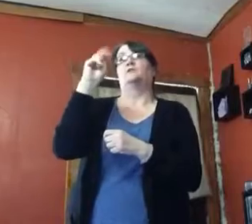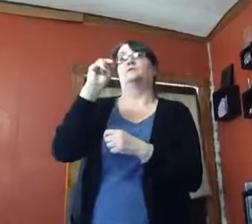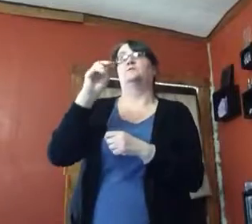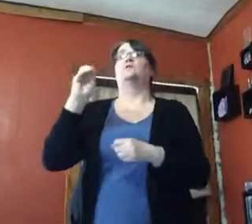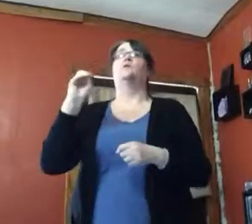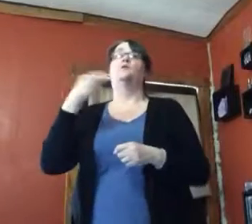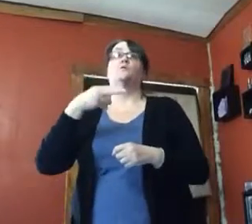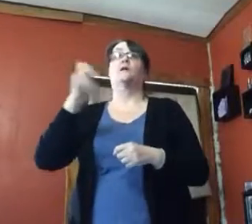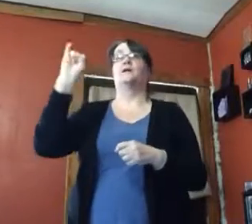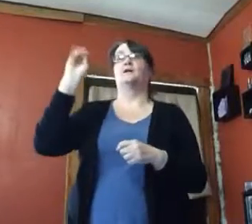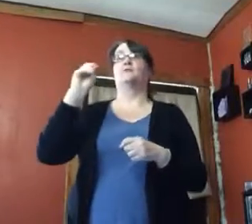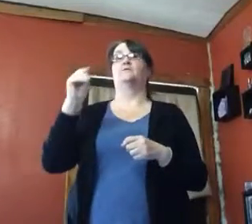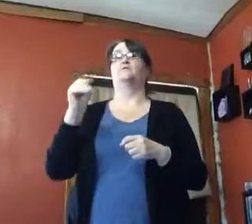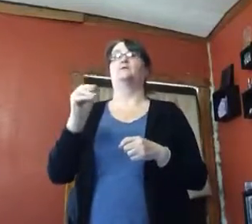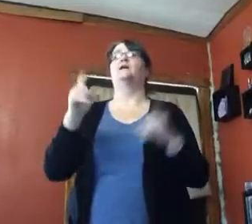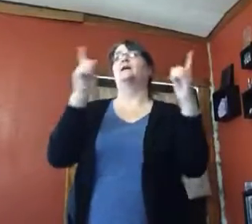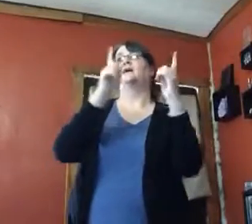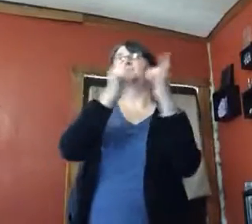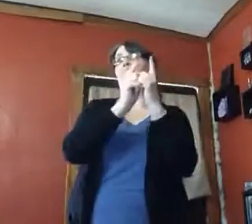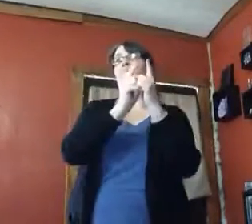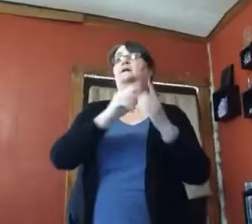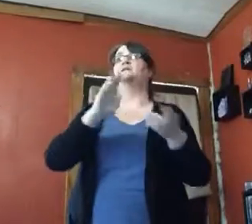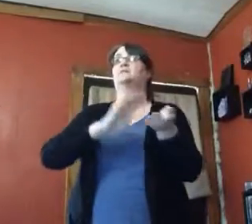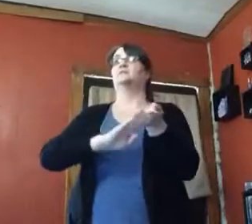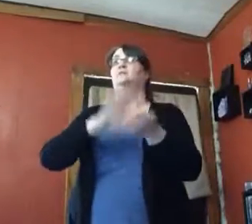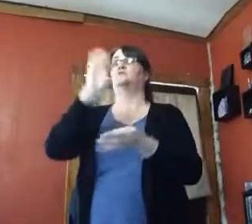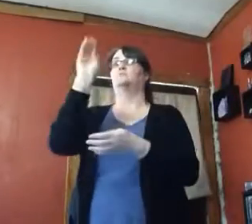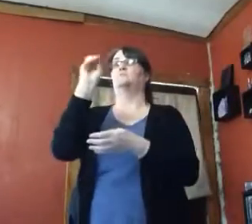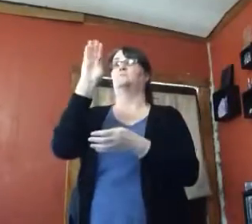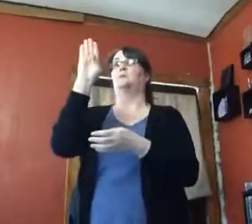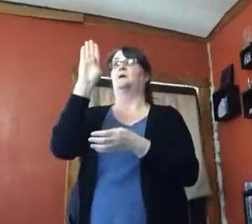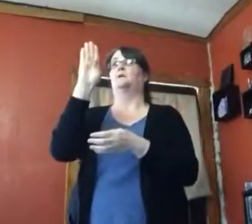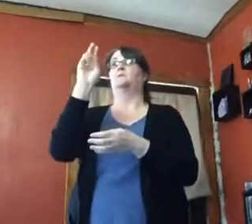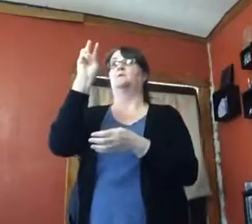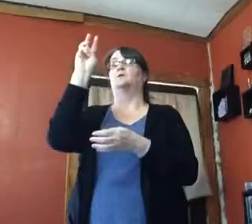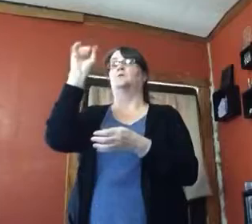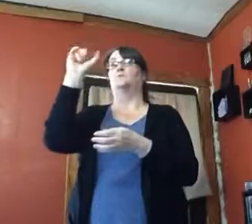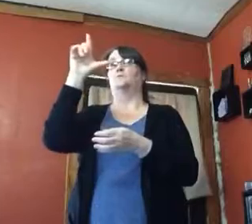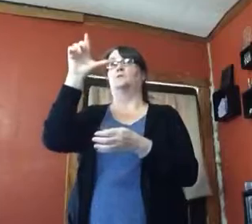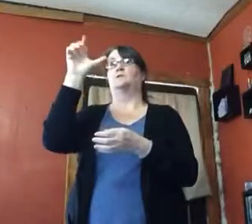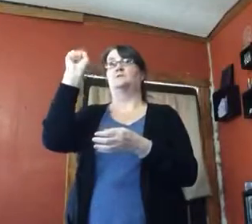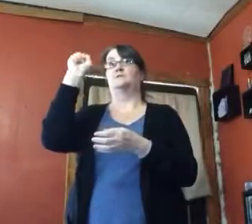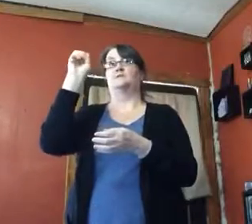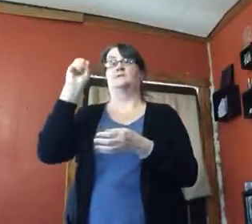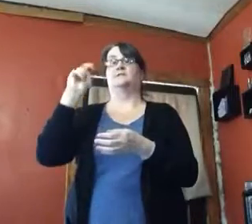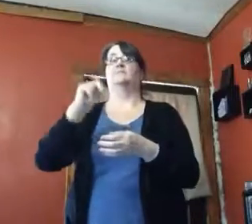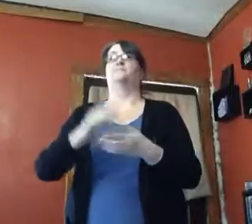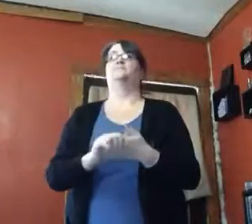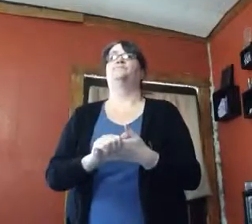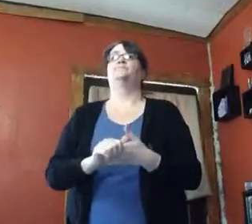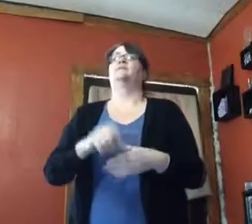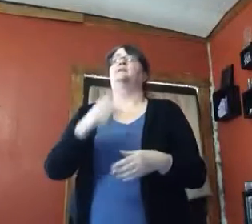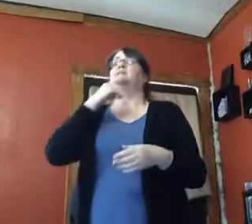drank his last drink on June 10, 1935. That date